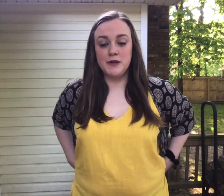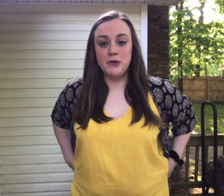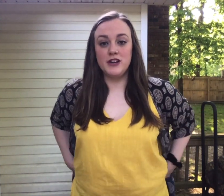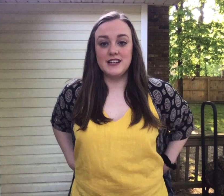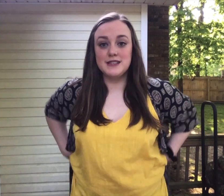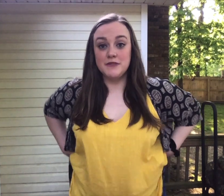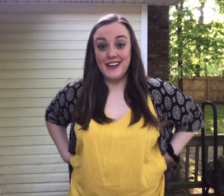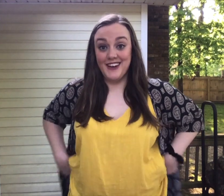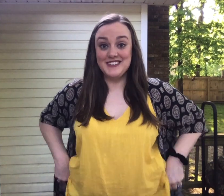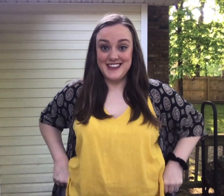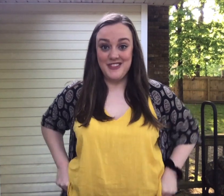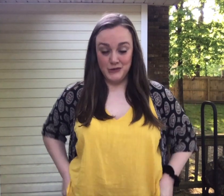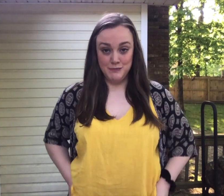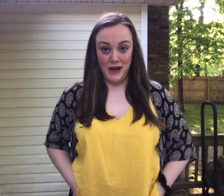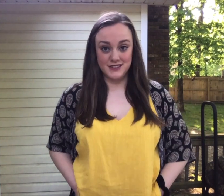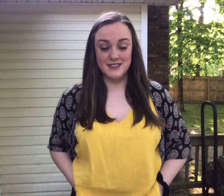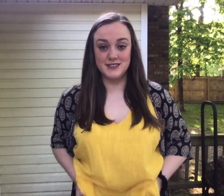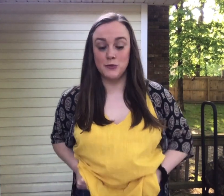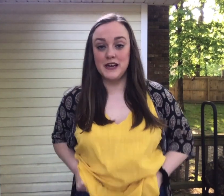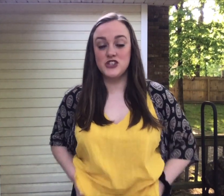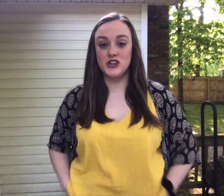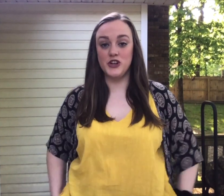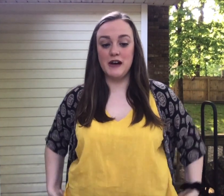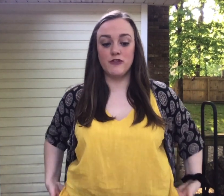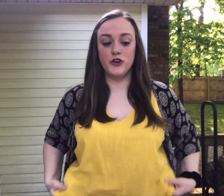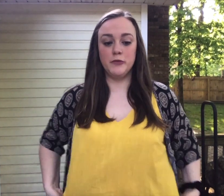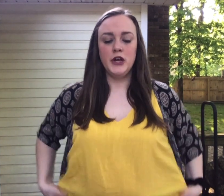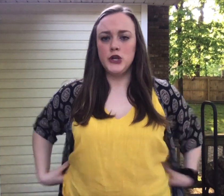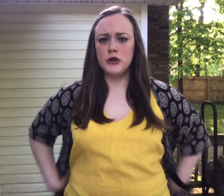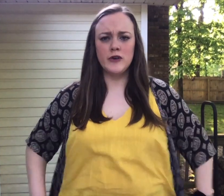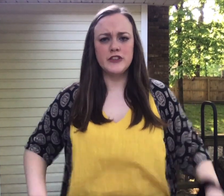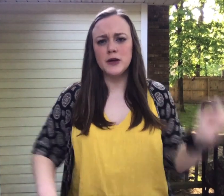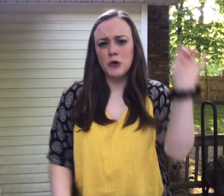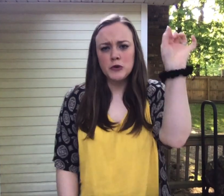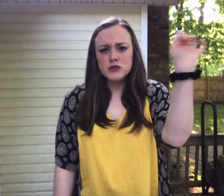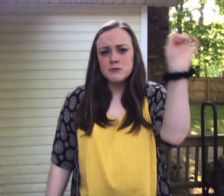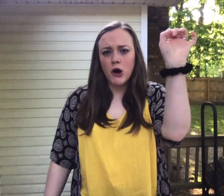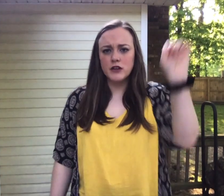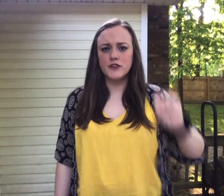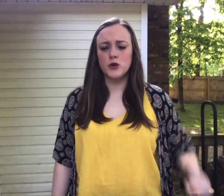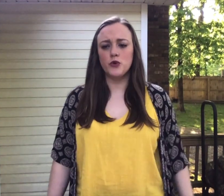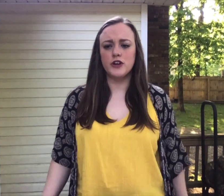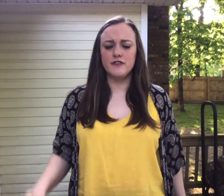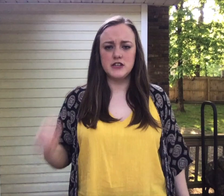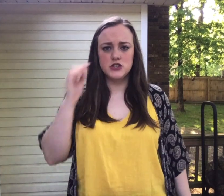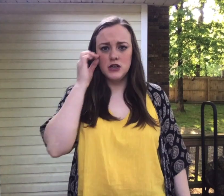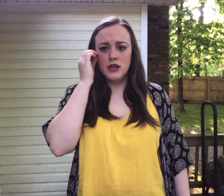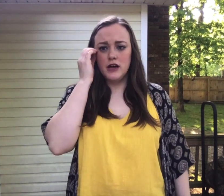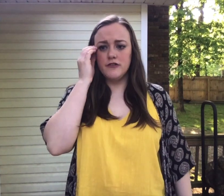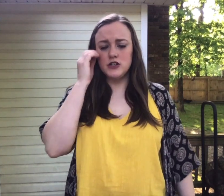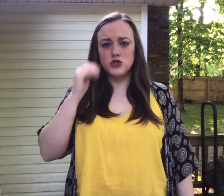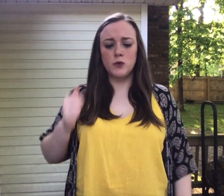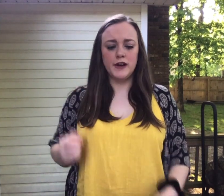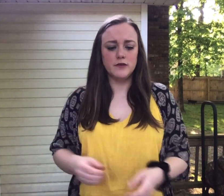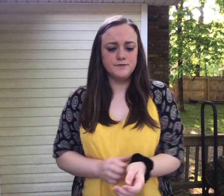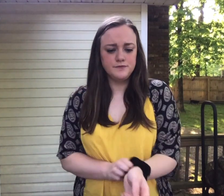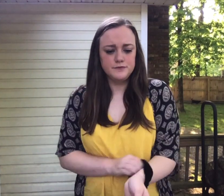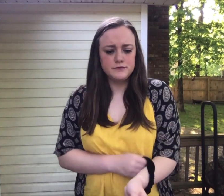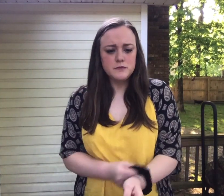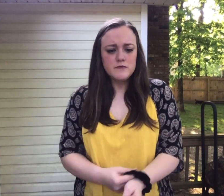putting something else in those boxes. So make sure you have room. You can write the number real small in the corner of each square.